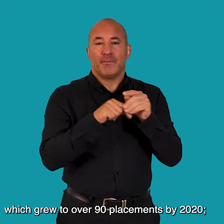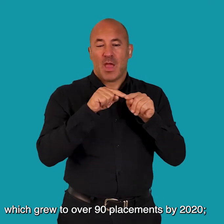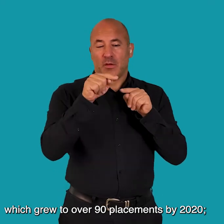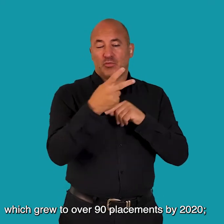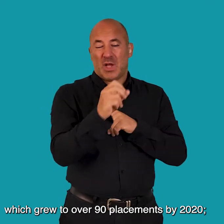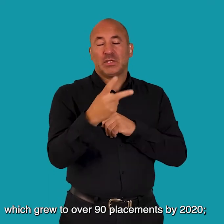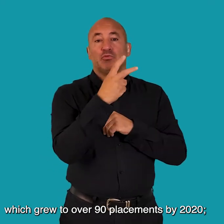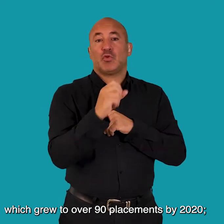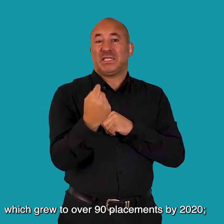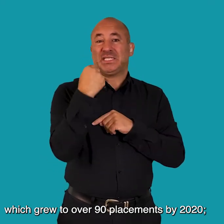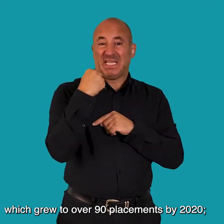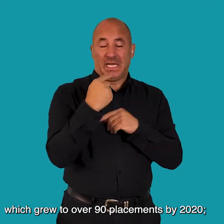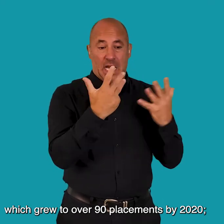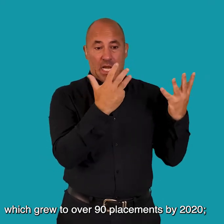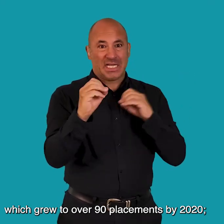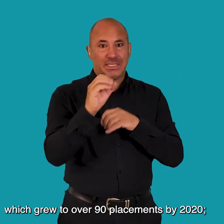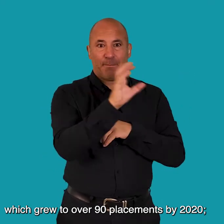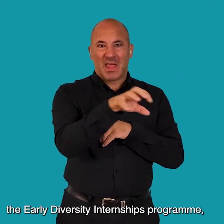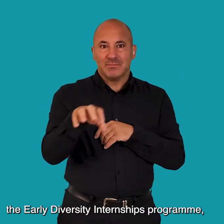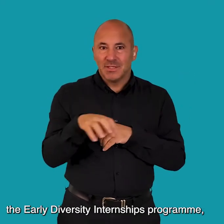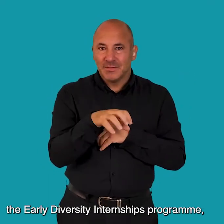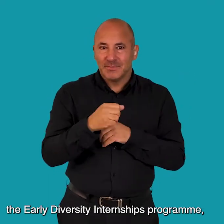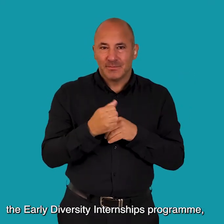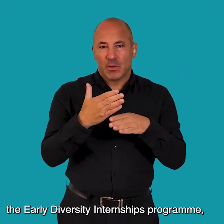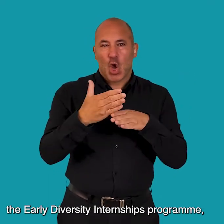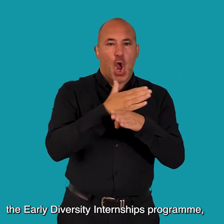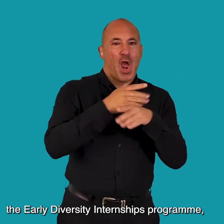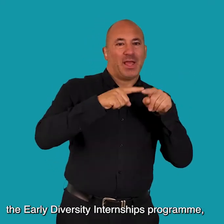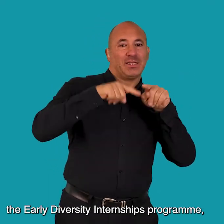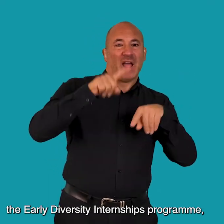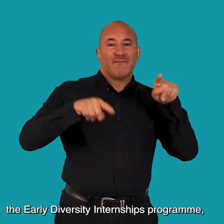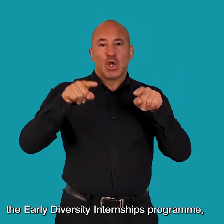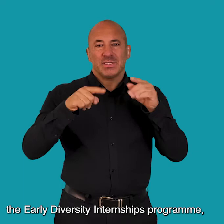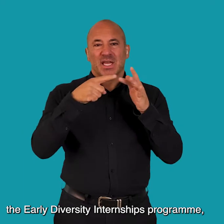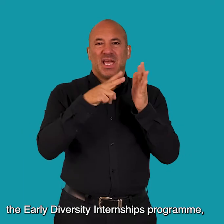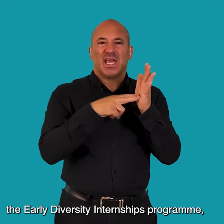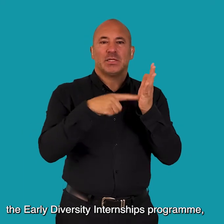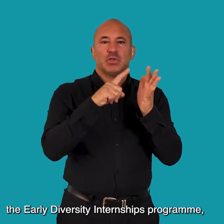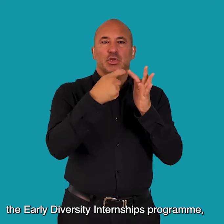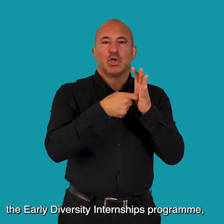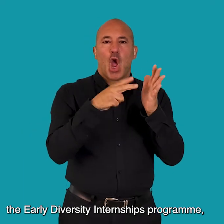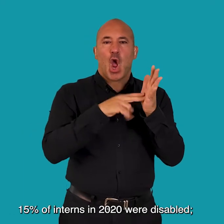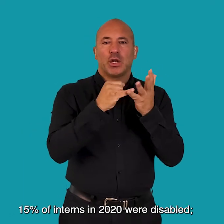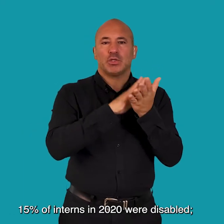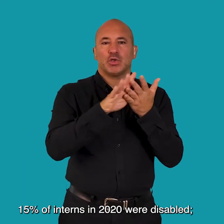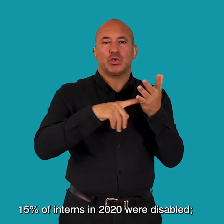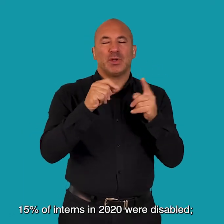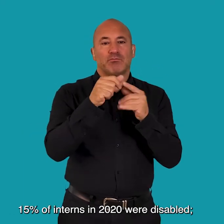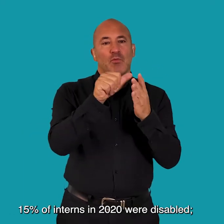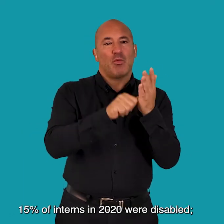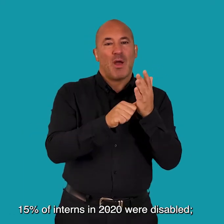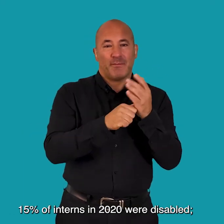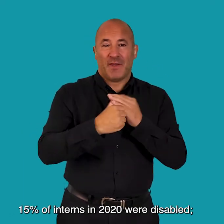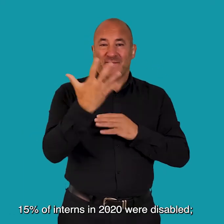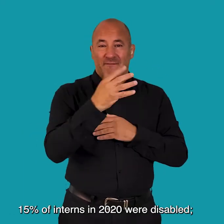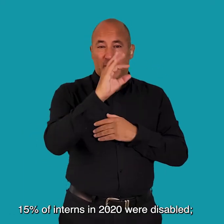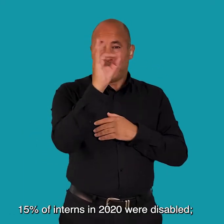by 2020, the Early Diversity Internships Programme, 15% of interns in 2020